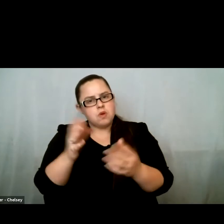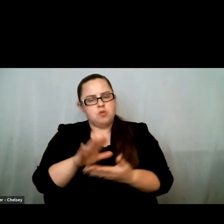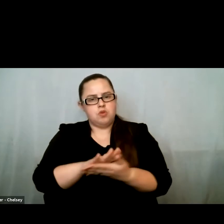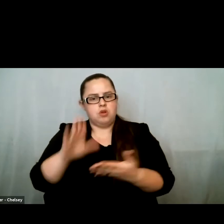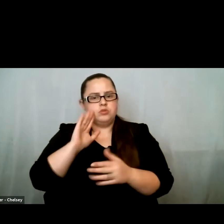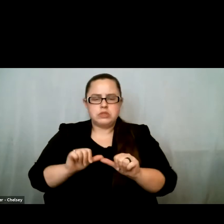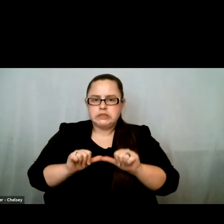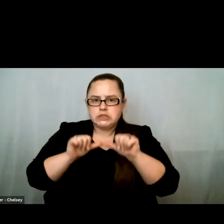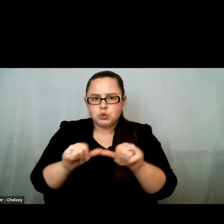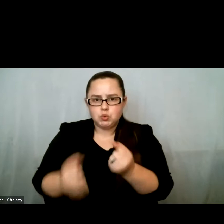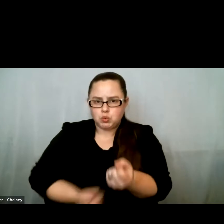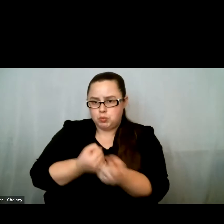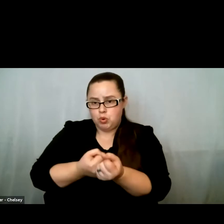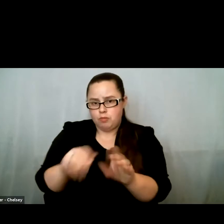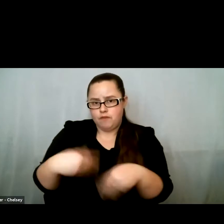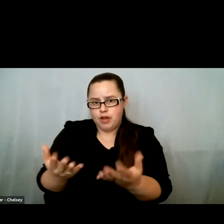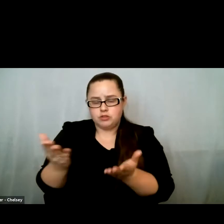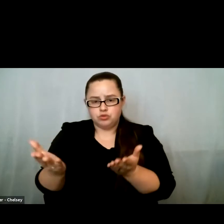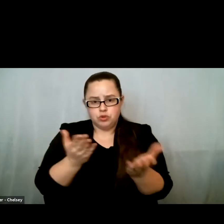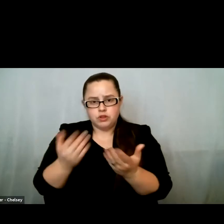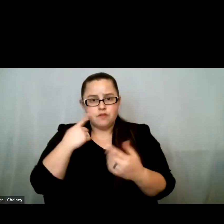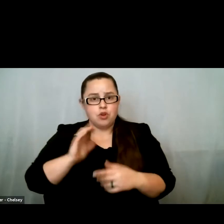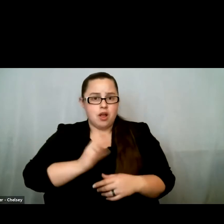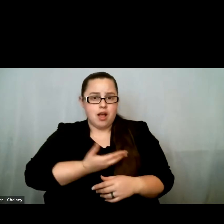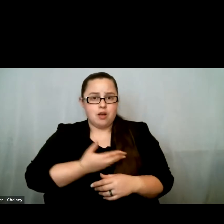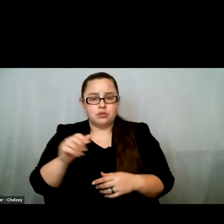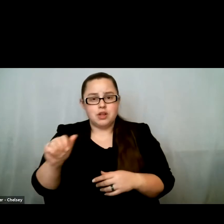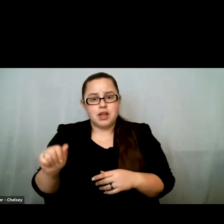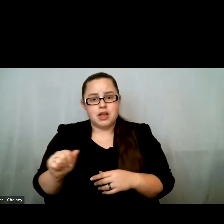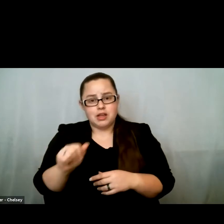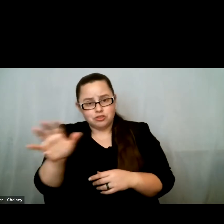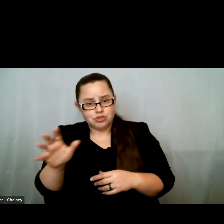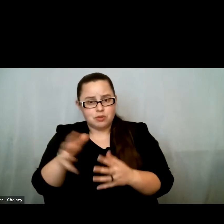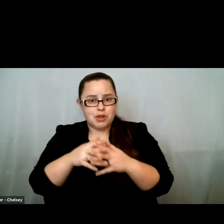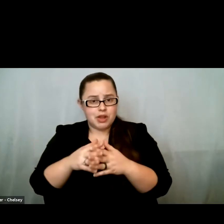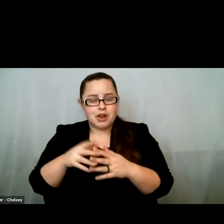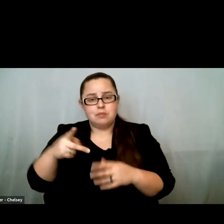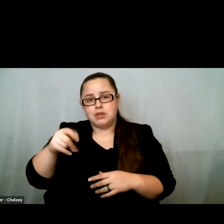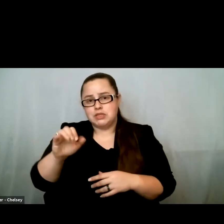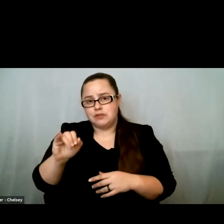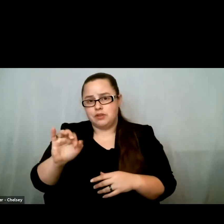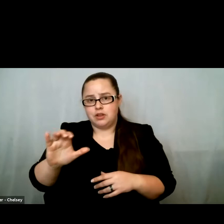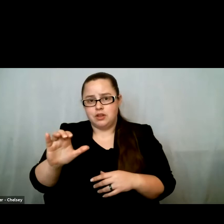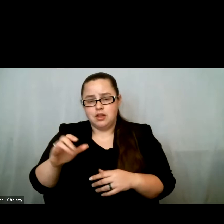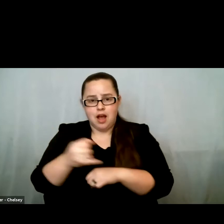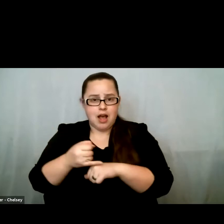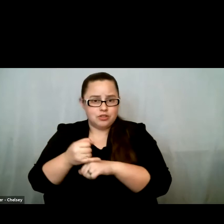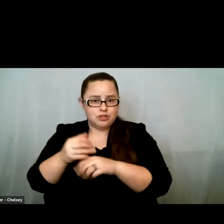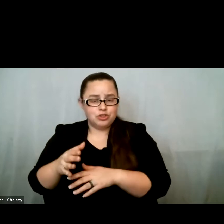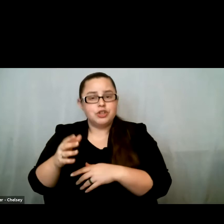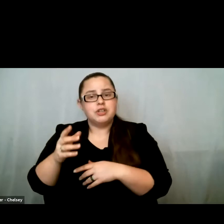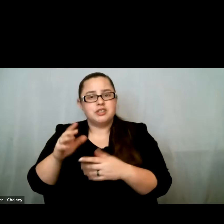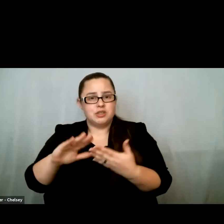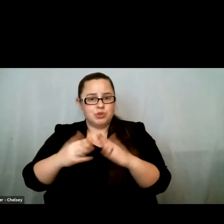and offer services to our Asian American and Pacific Islander communities to combat the recent rise and